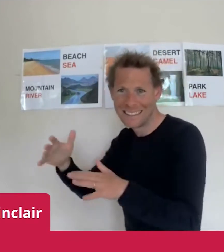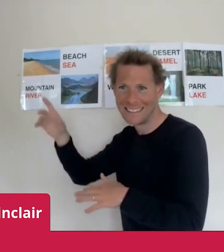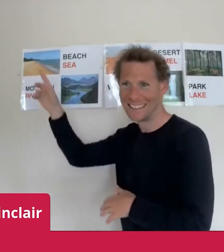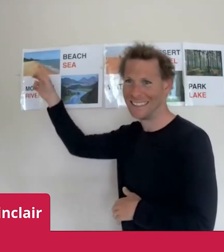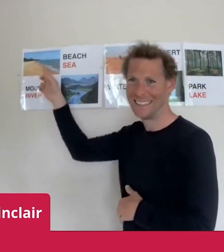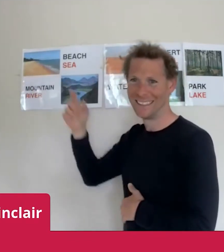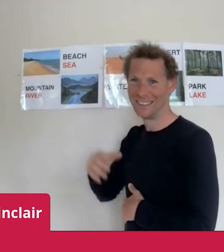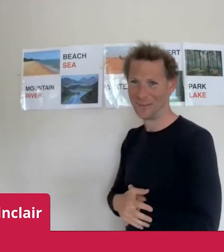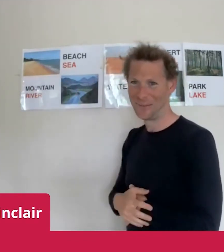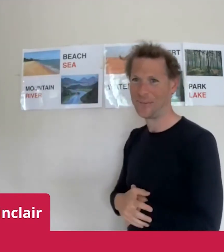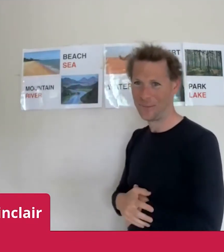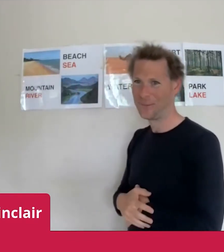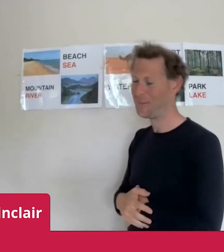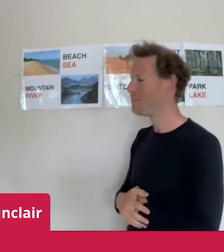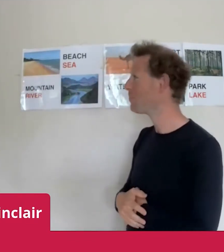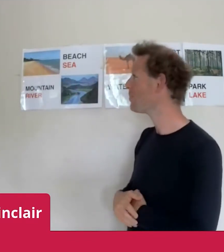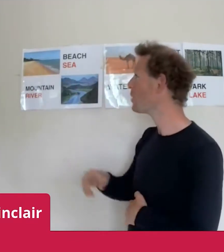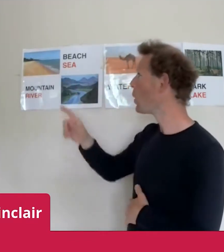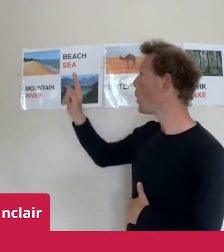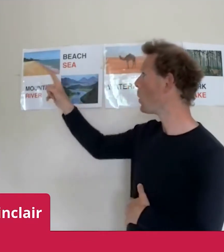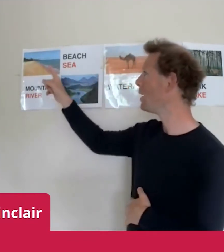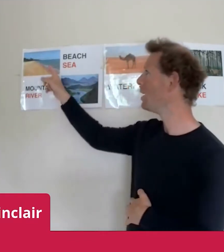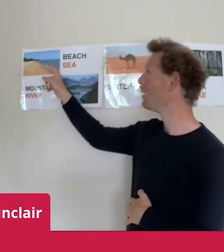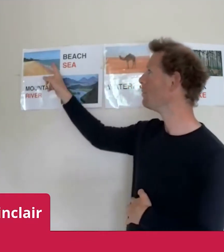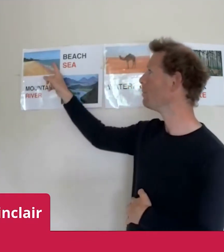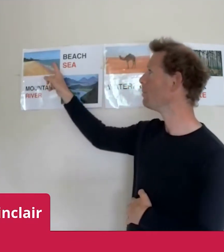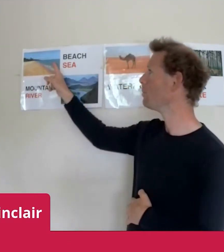Obviously, it's a beach and it's the sea.